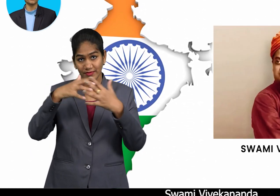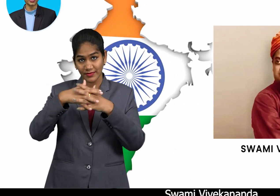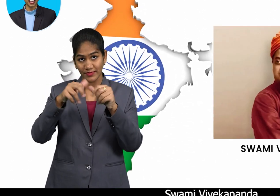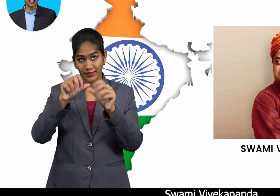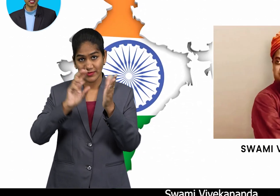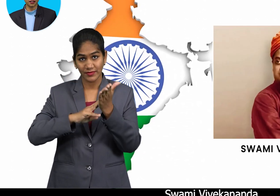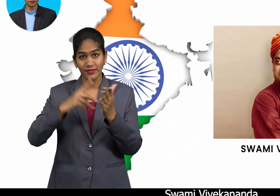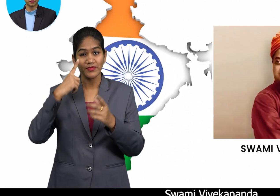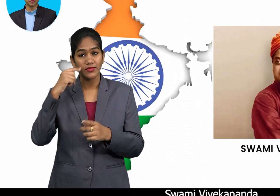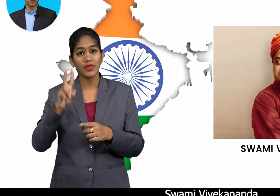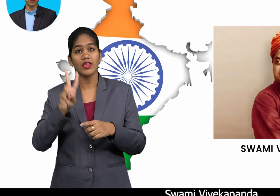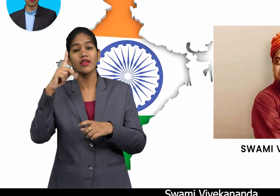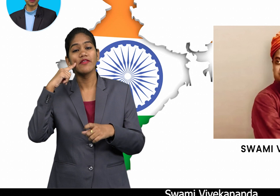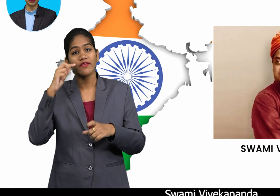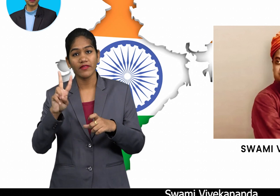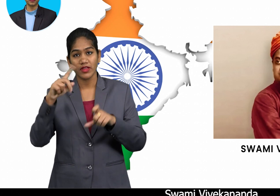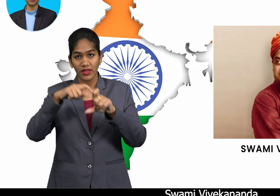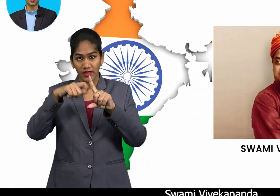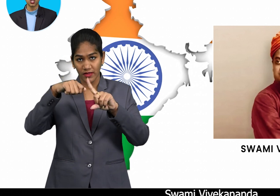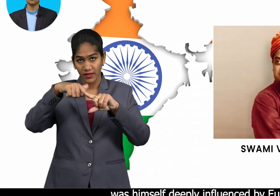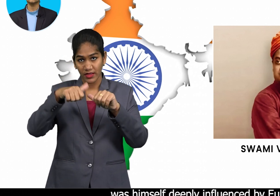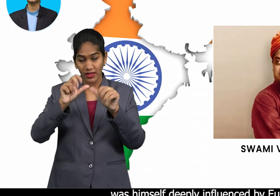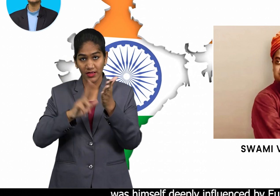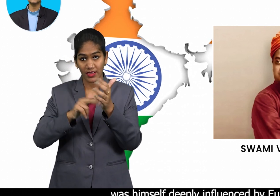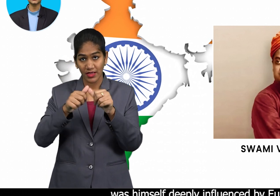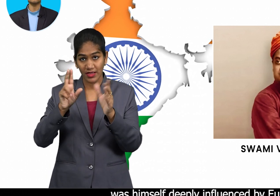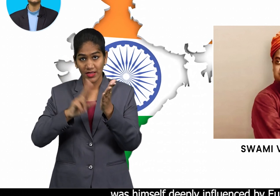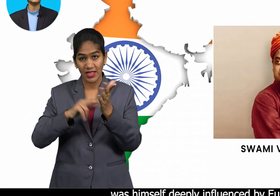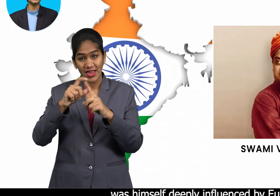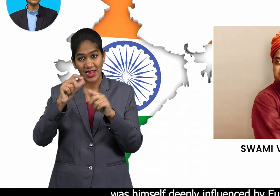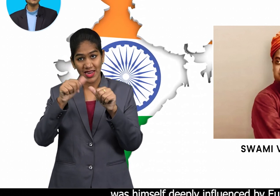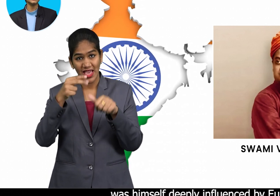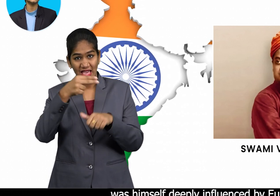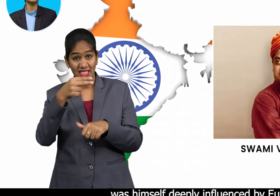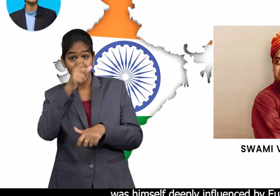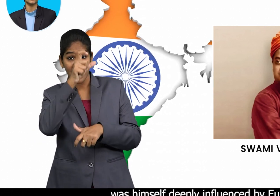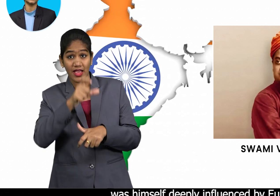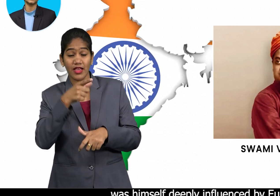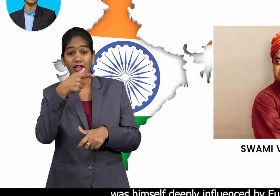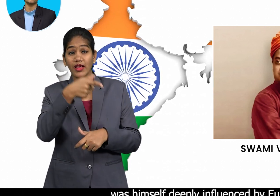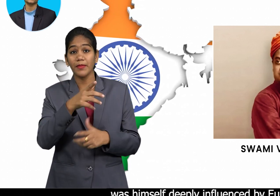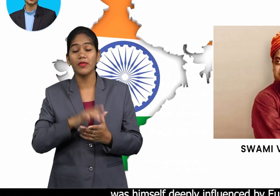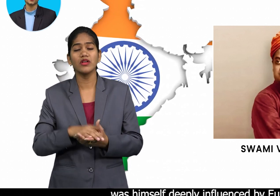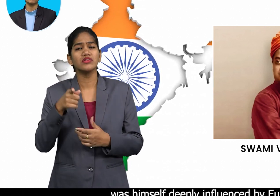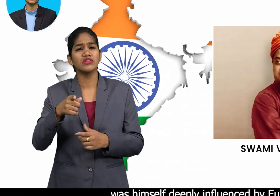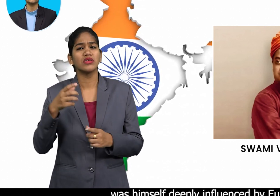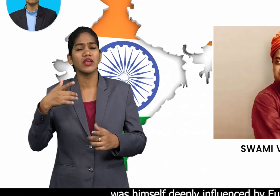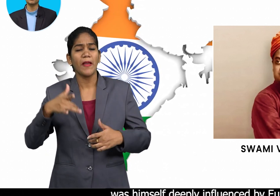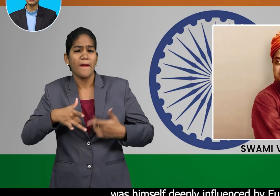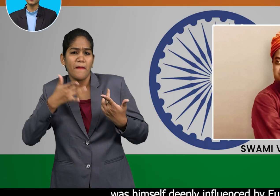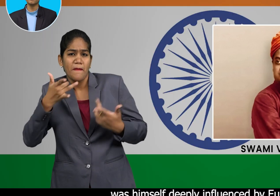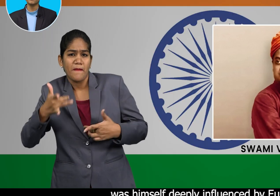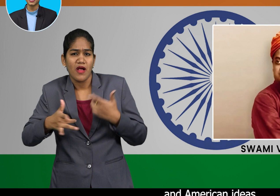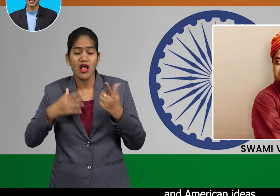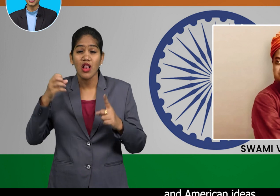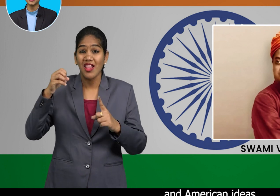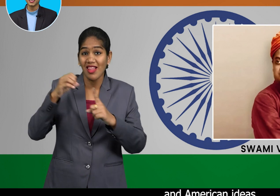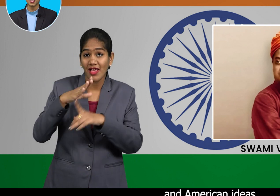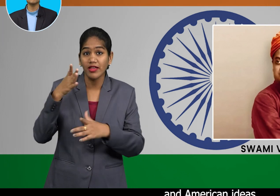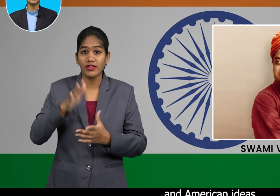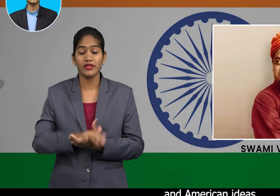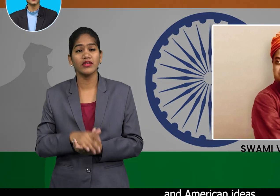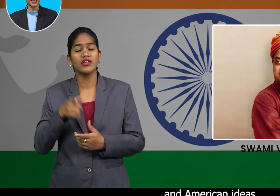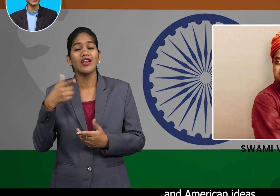Swami Vivekananda was himself deeply influenced by European